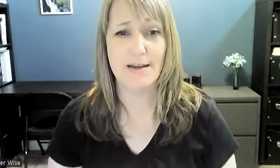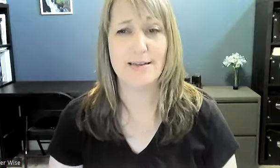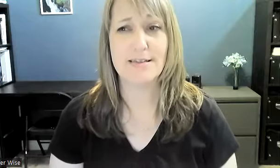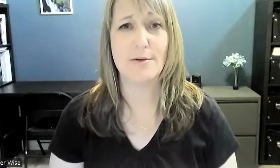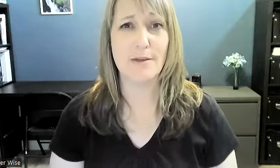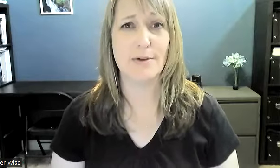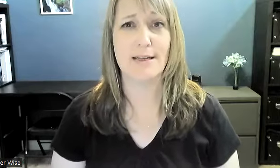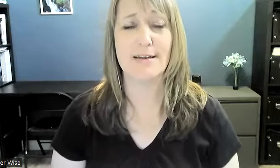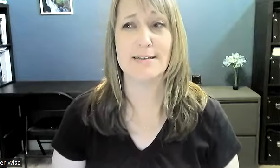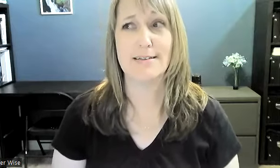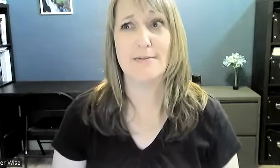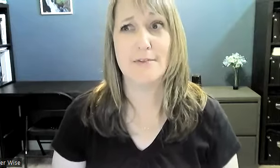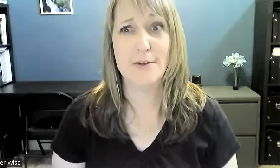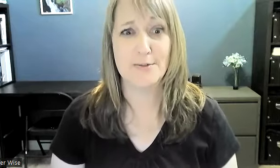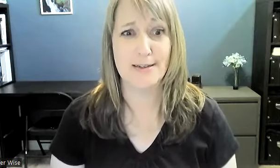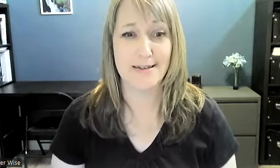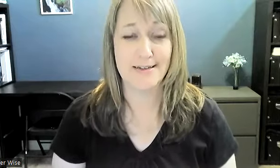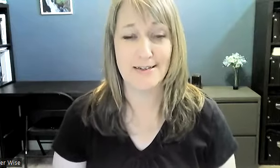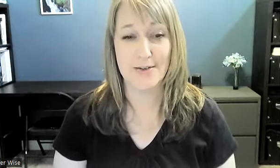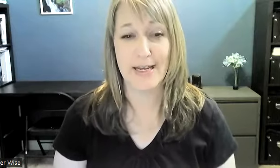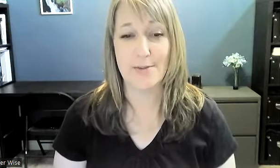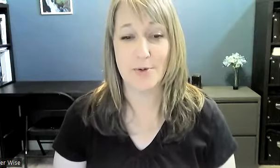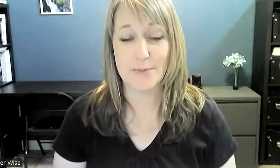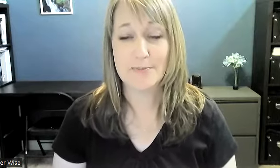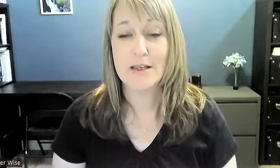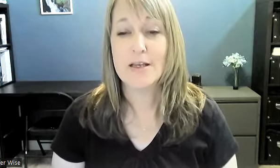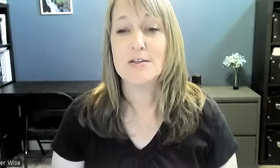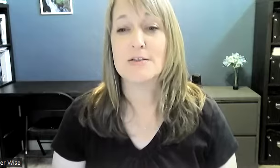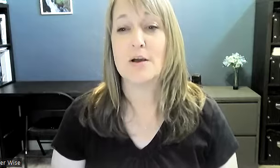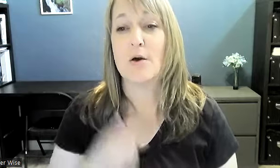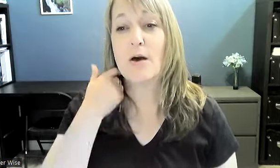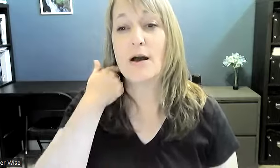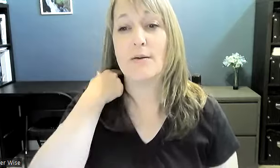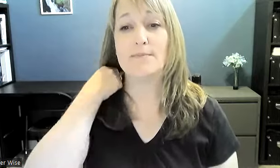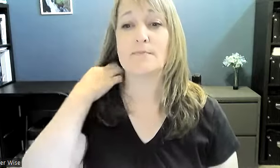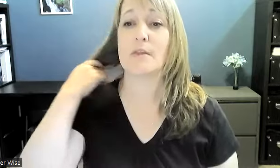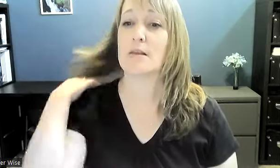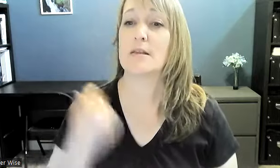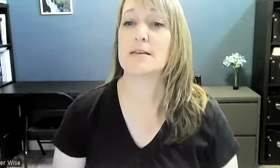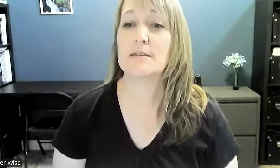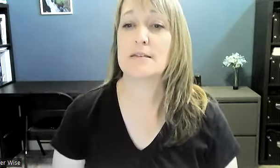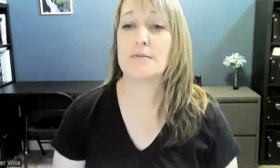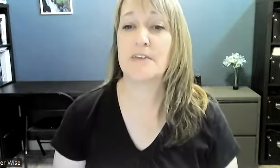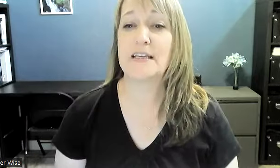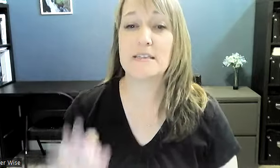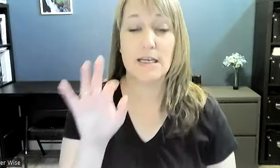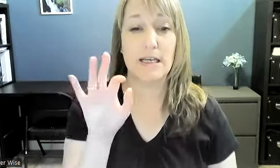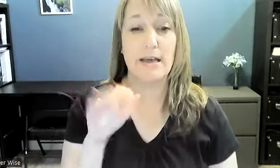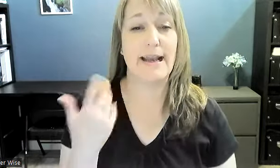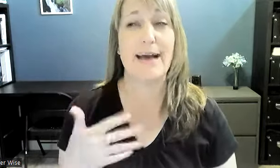It's not really recognized as finger spelling necessarily anymore. So this fix, it has kind